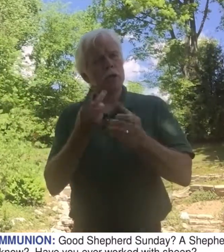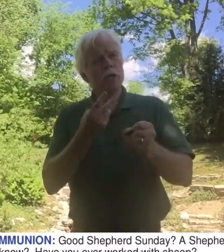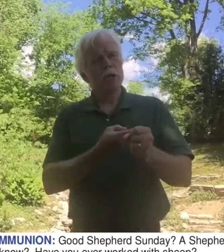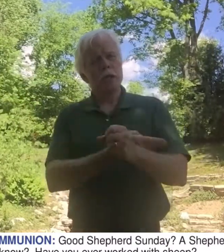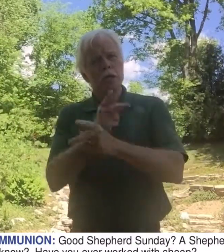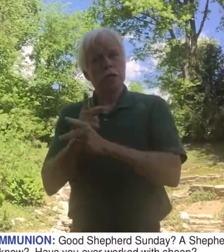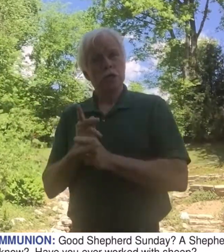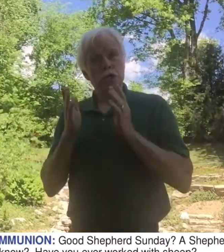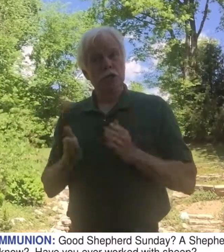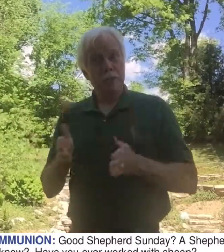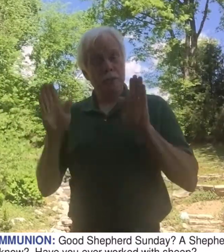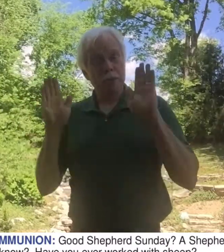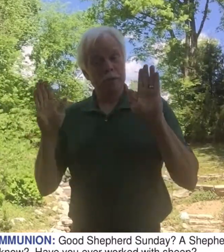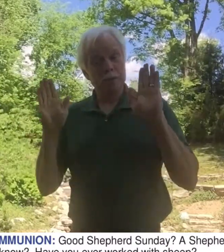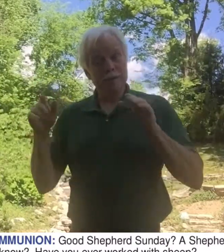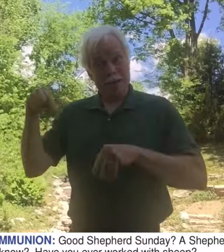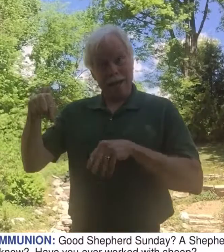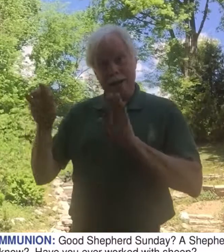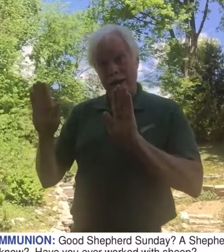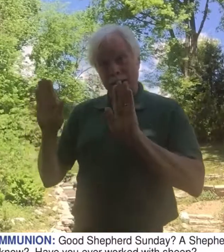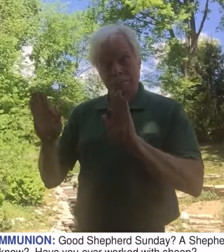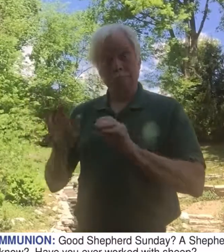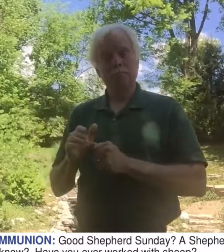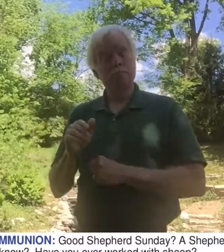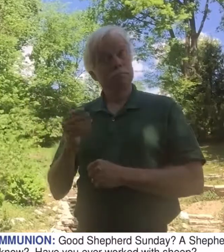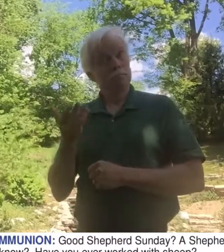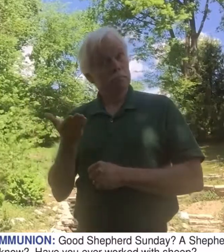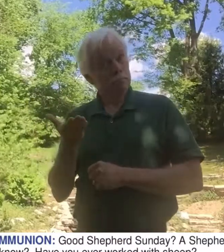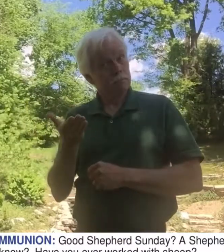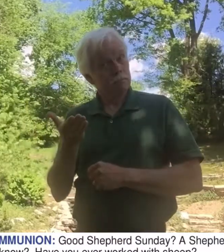Good Shepherd Sunday.